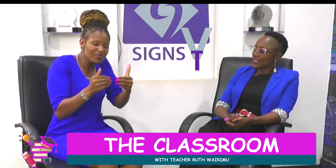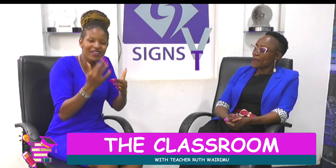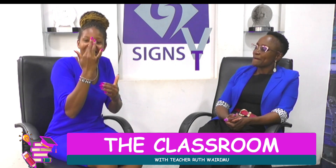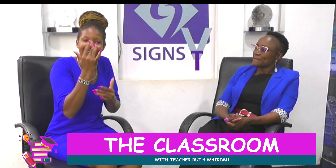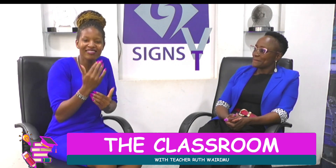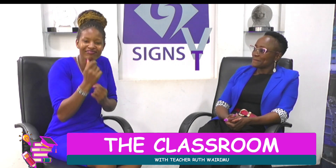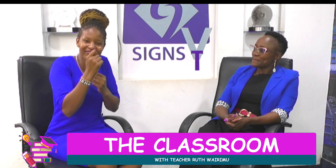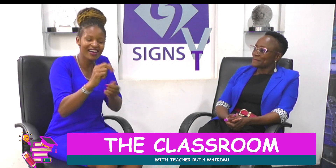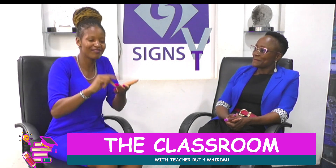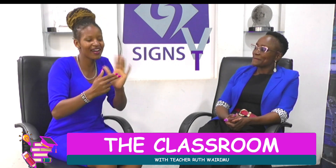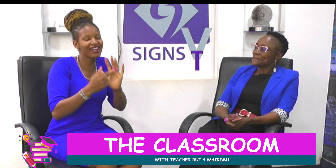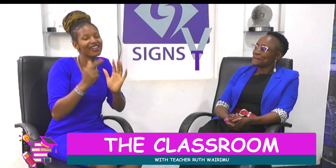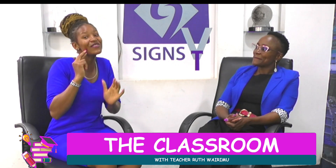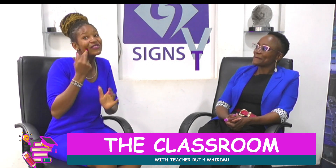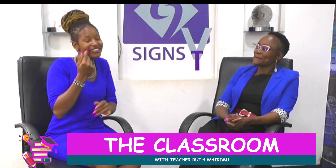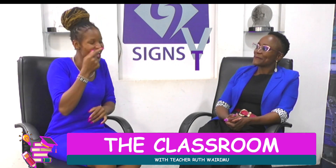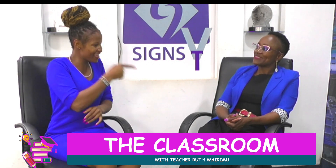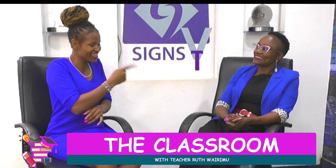flower herself,